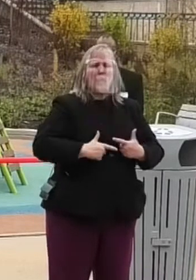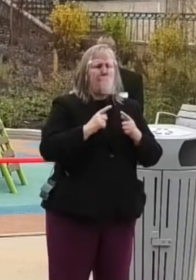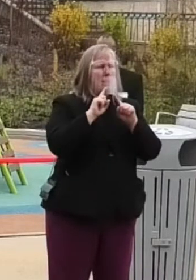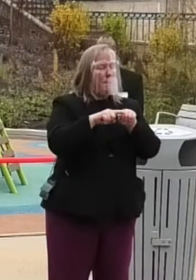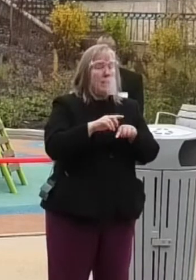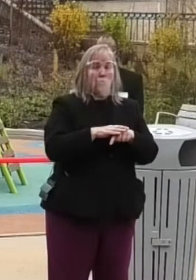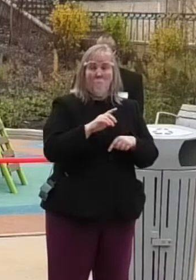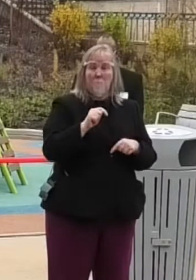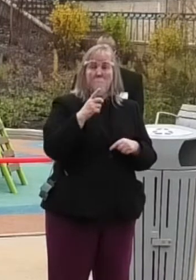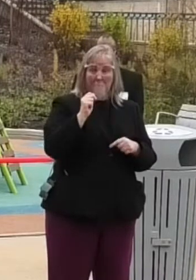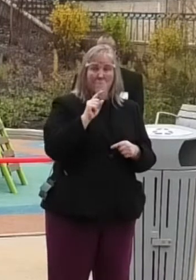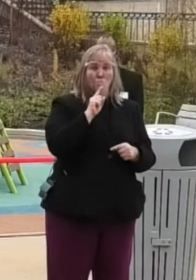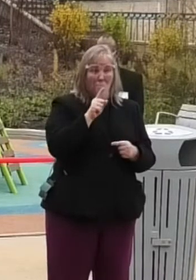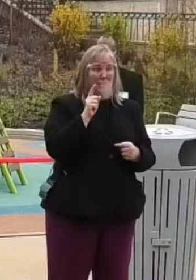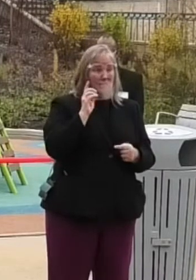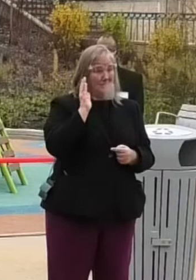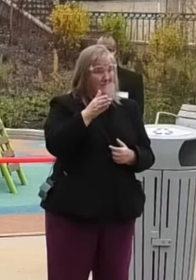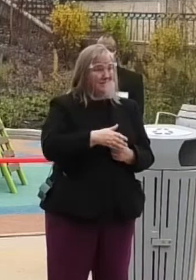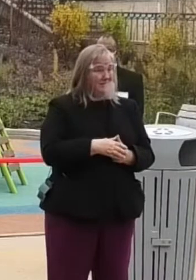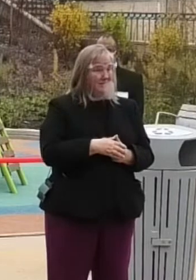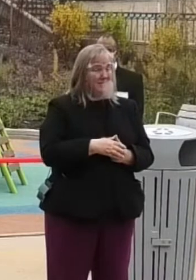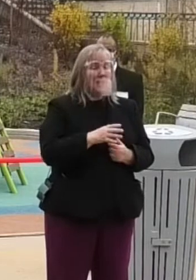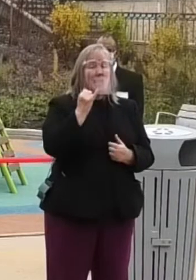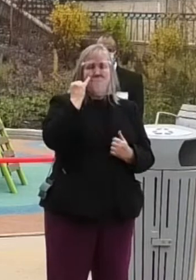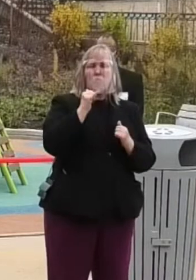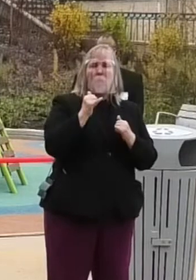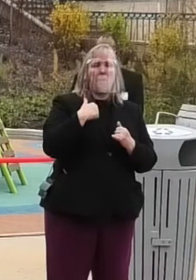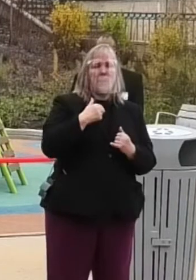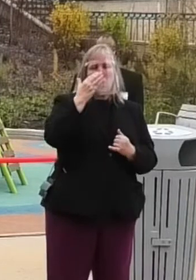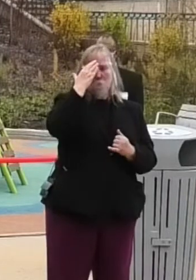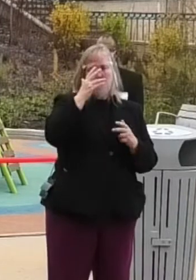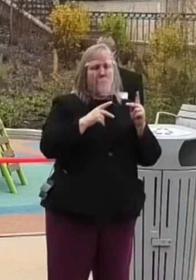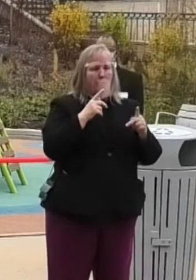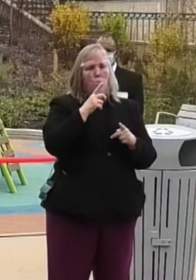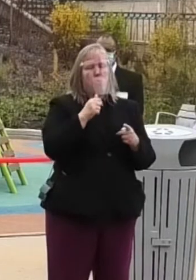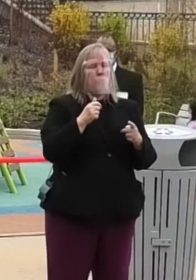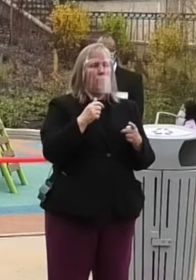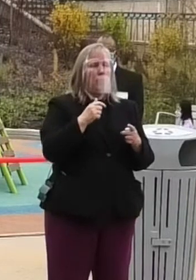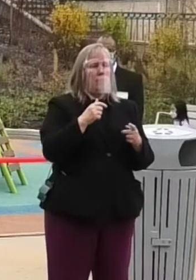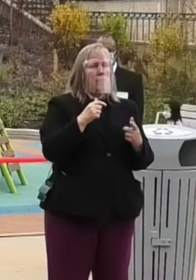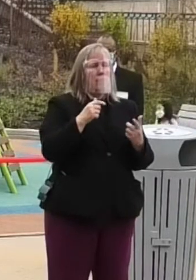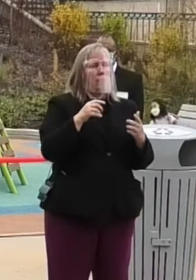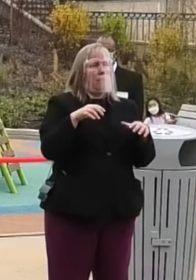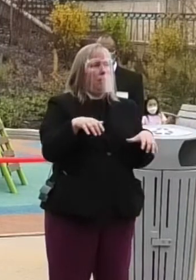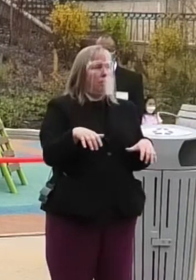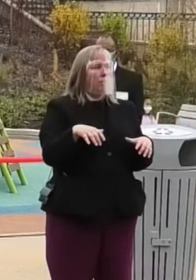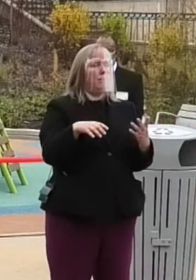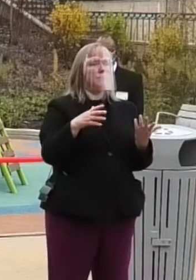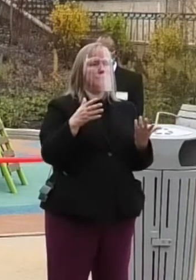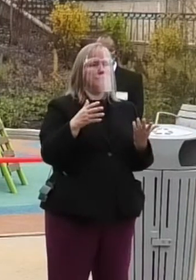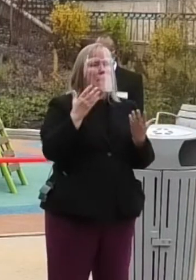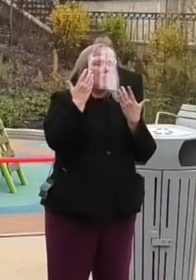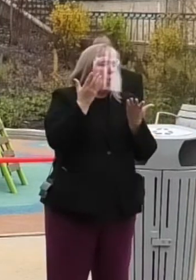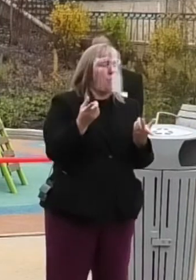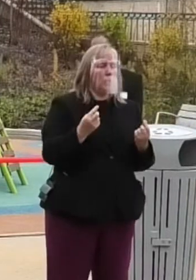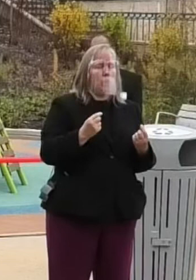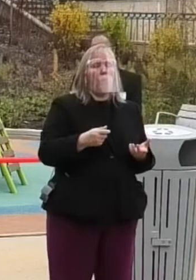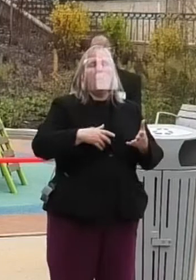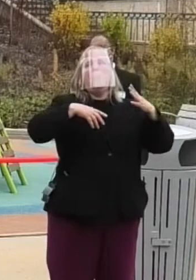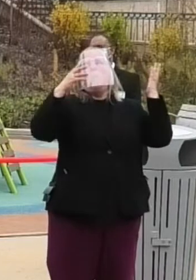really does. And if you're like me and you know people who are sort of apathetic and they don't know what to do and they're throwing their hands